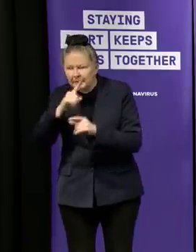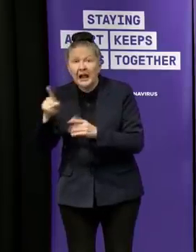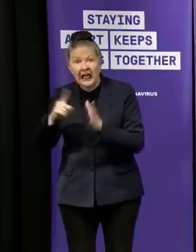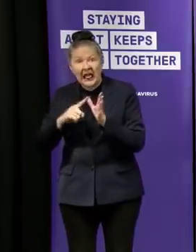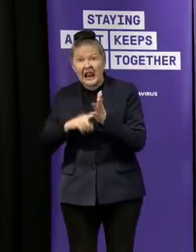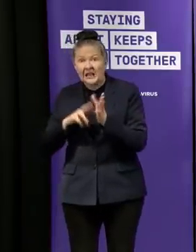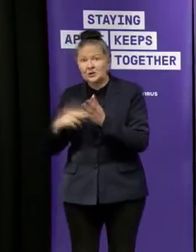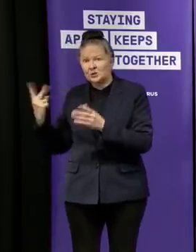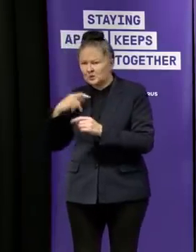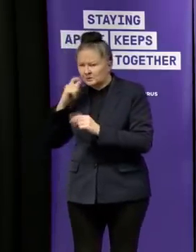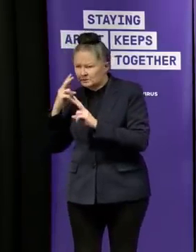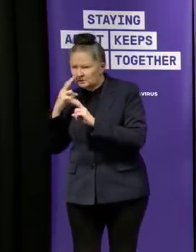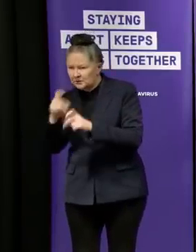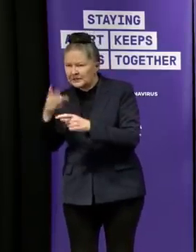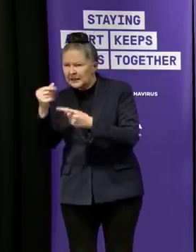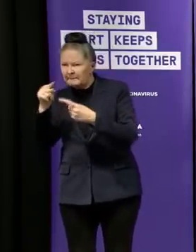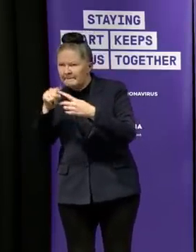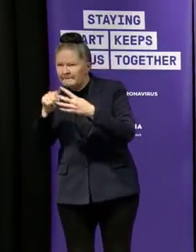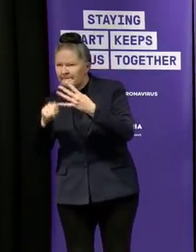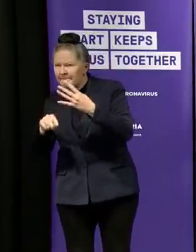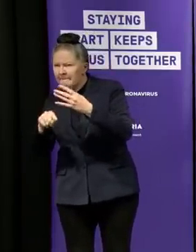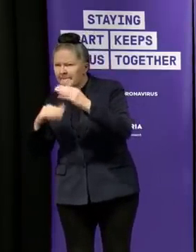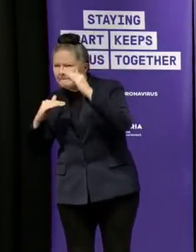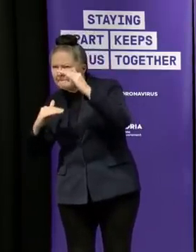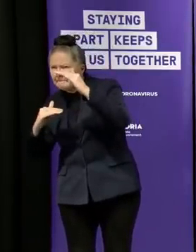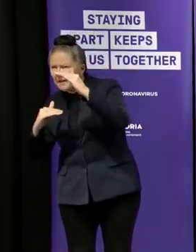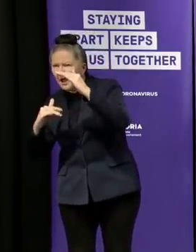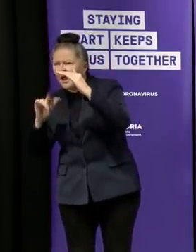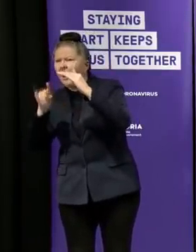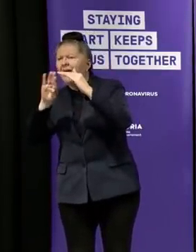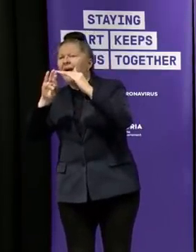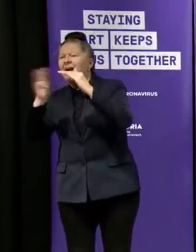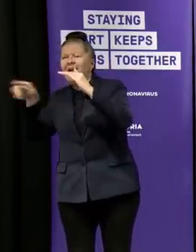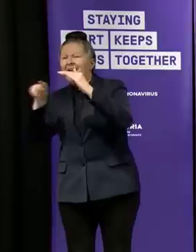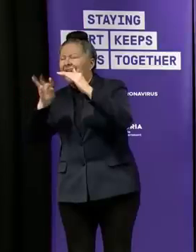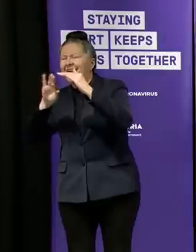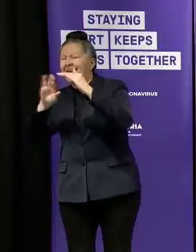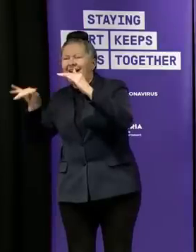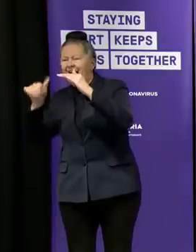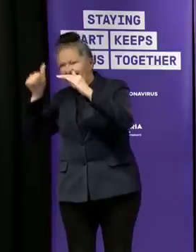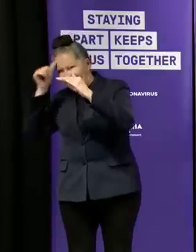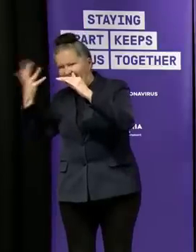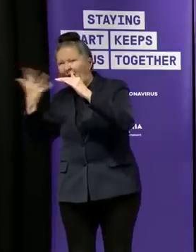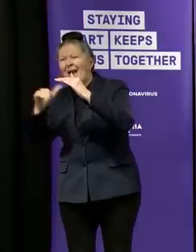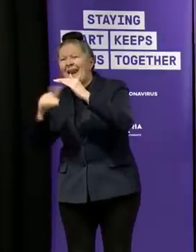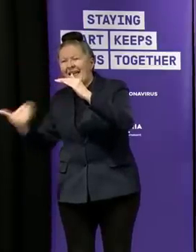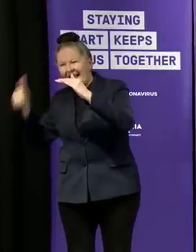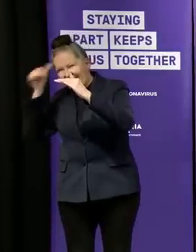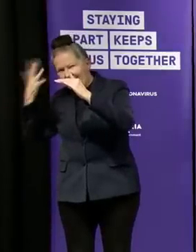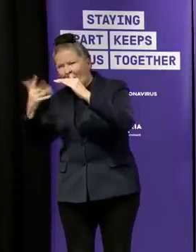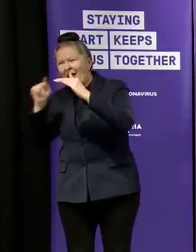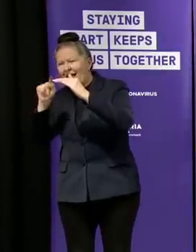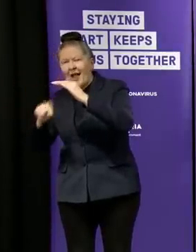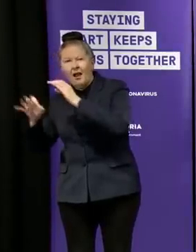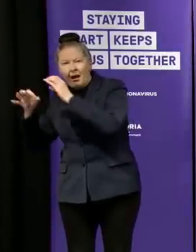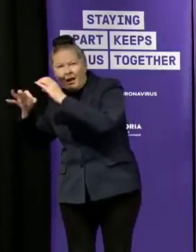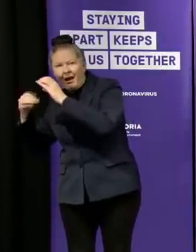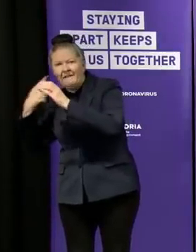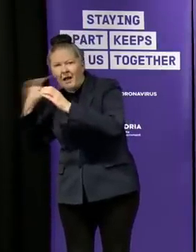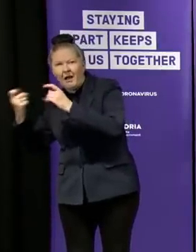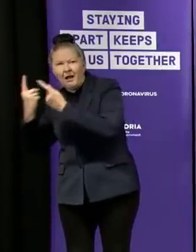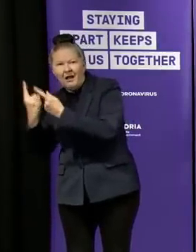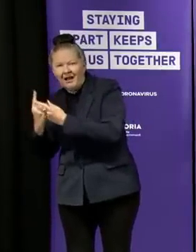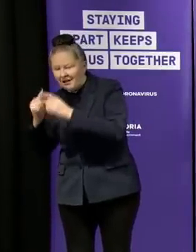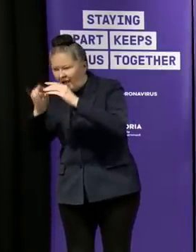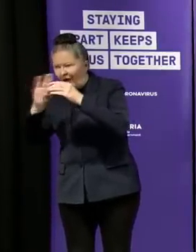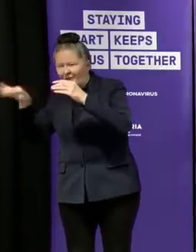There might be some that get knocked off because of the review of pathology and epidemiology and everything else in relation to those cases. So